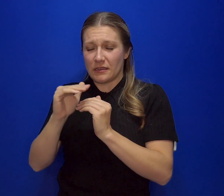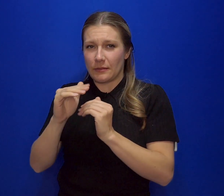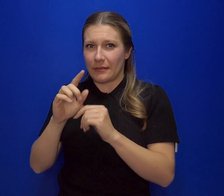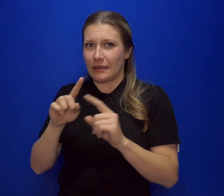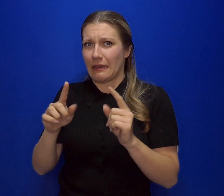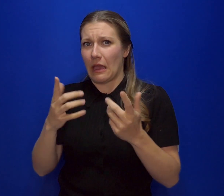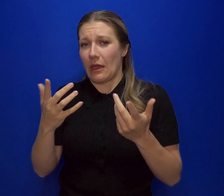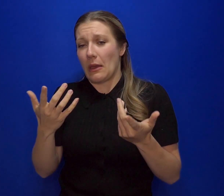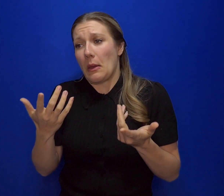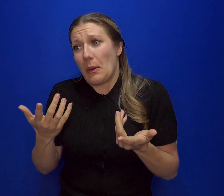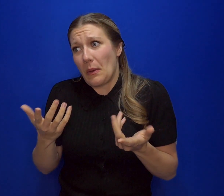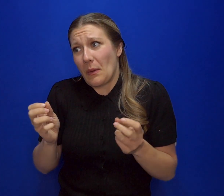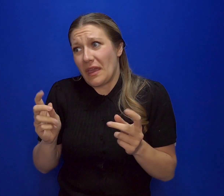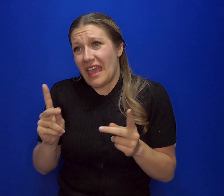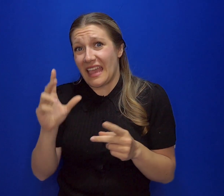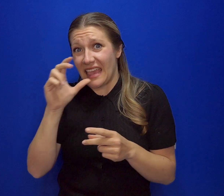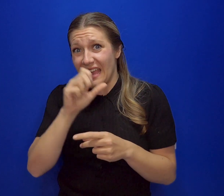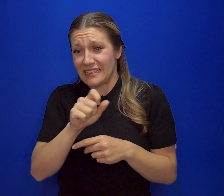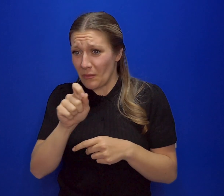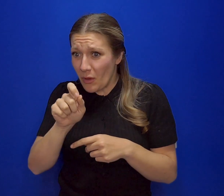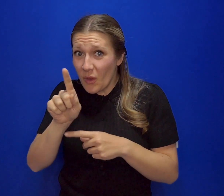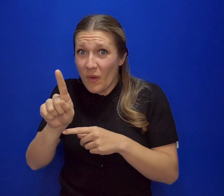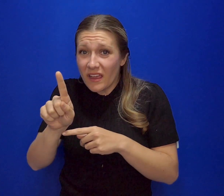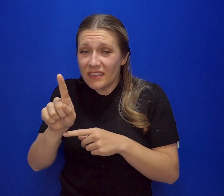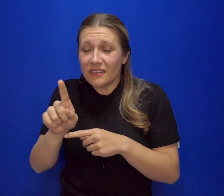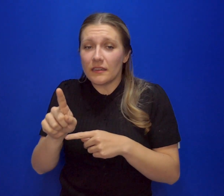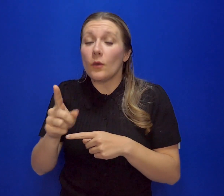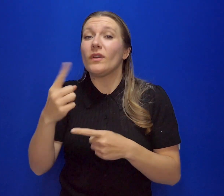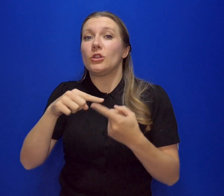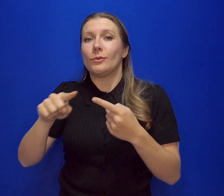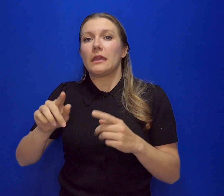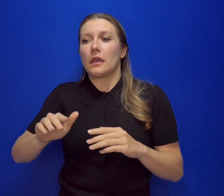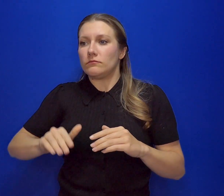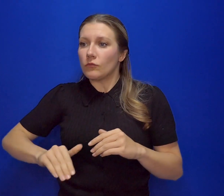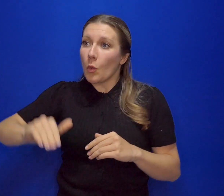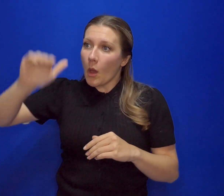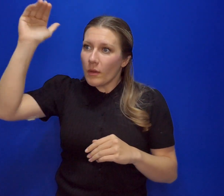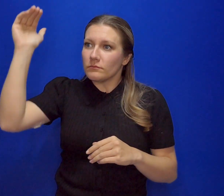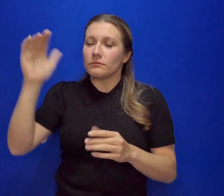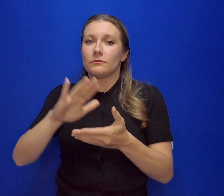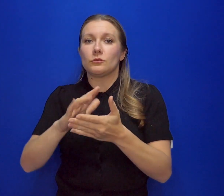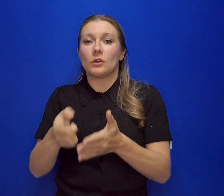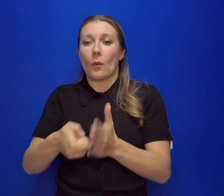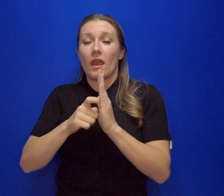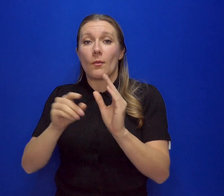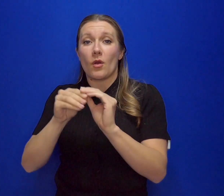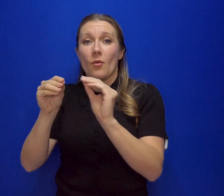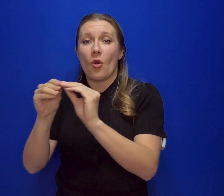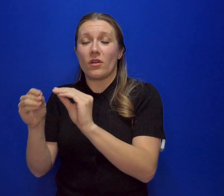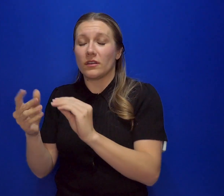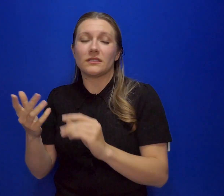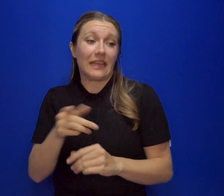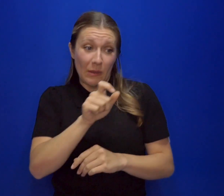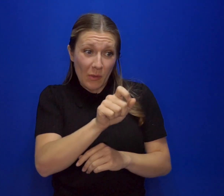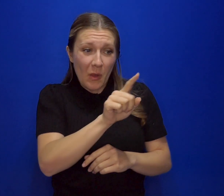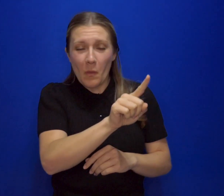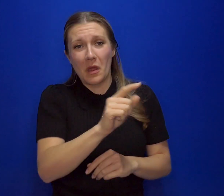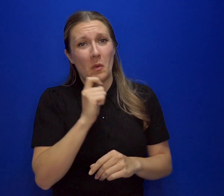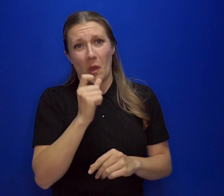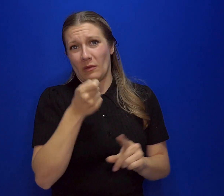I guess, all right, as you get bigger and you require more and more insulin, those tiny 0.1 isn't going to make a hill of beans